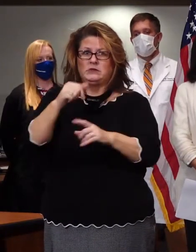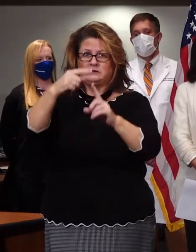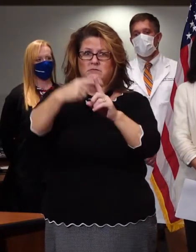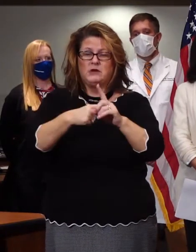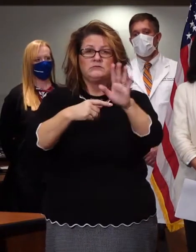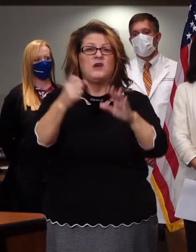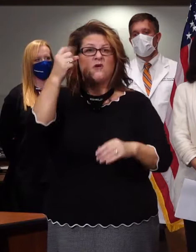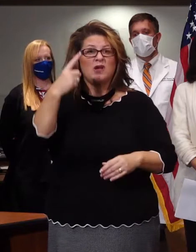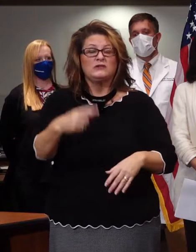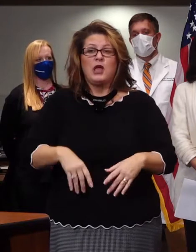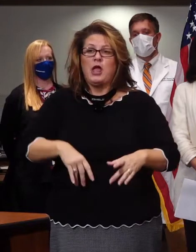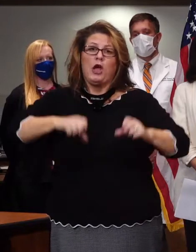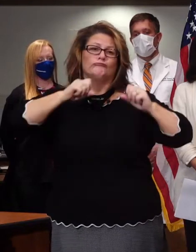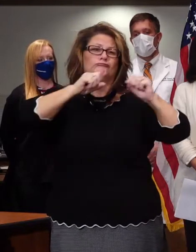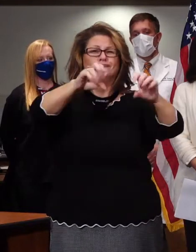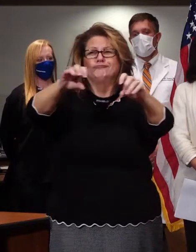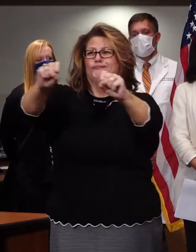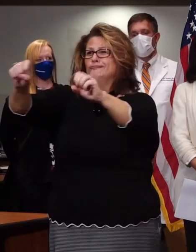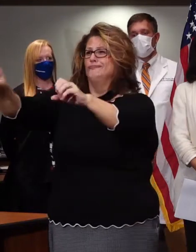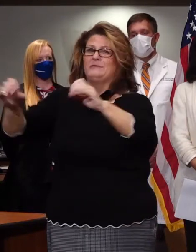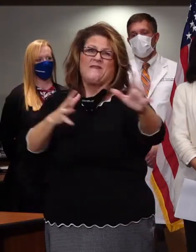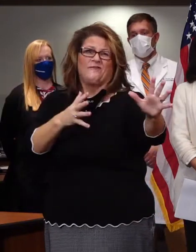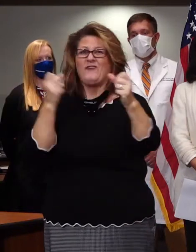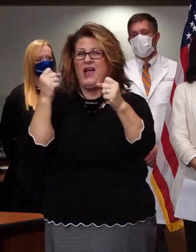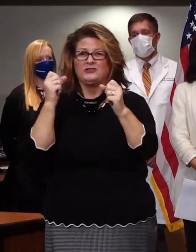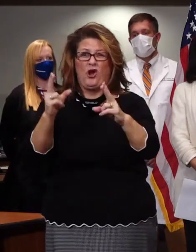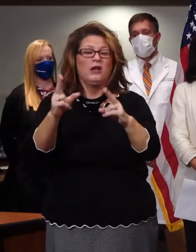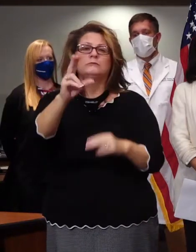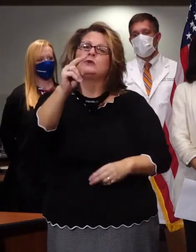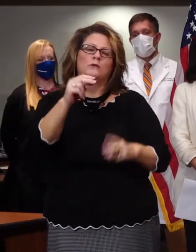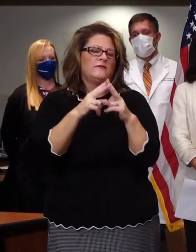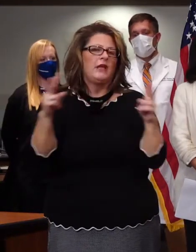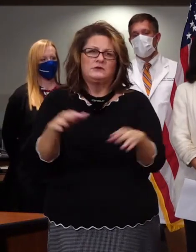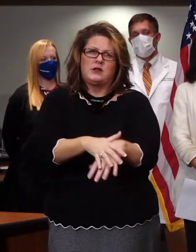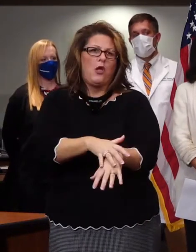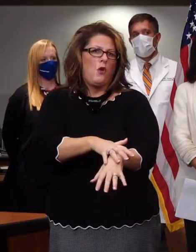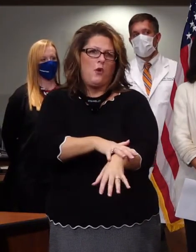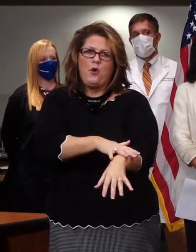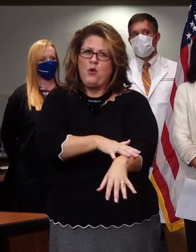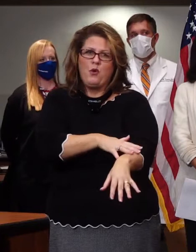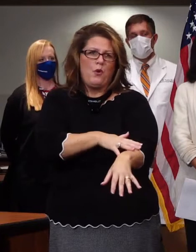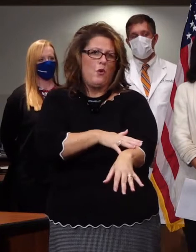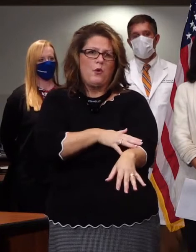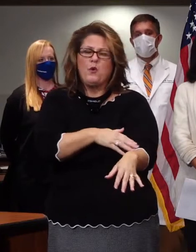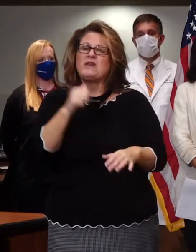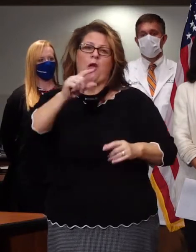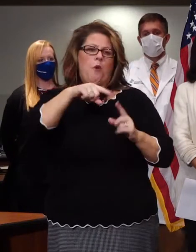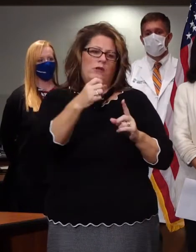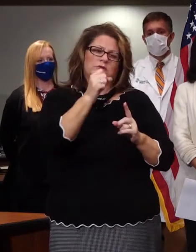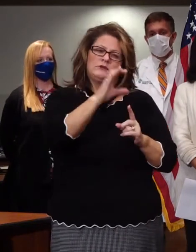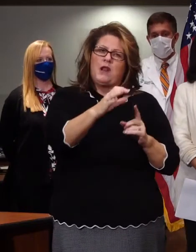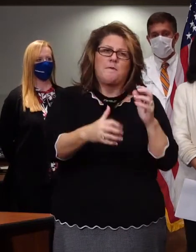be a fast process. I want to caution everyone, this will be a slow process all over the country.